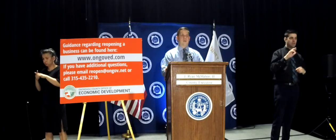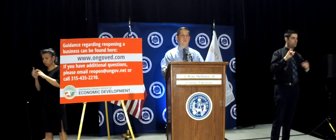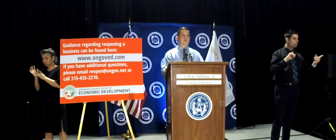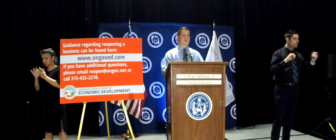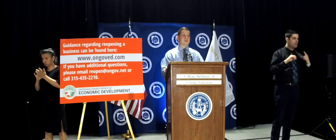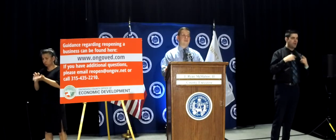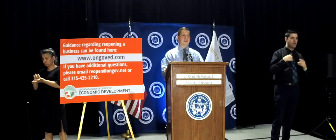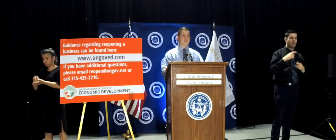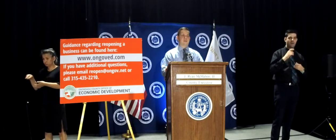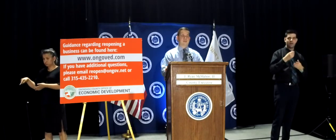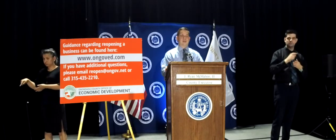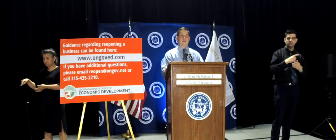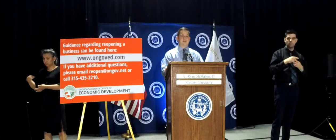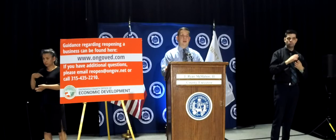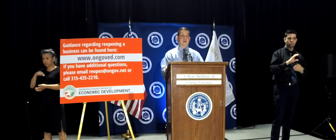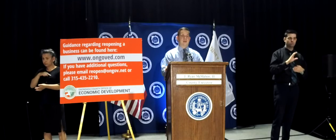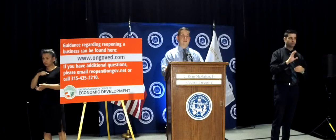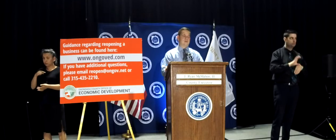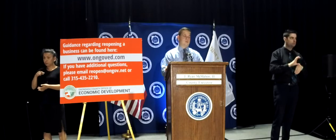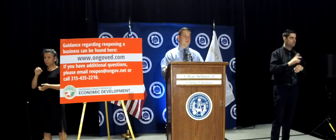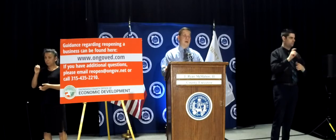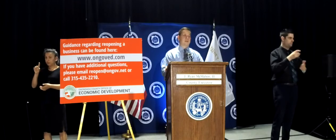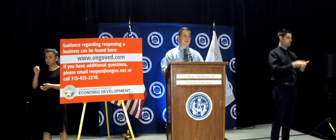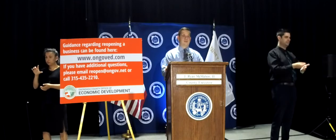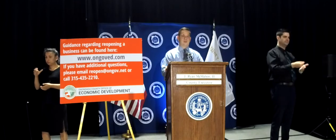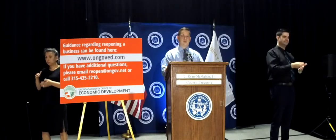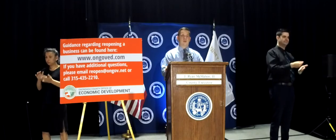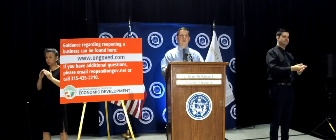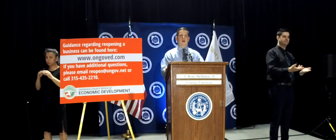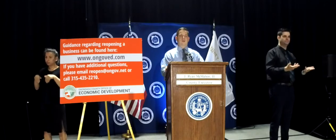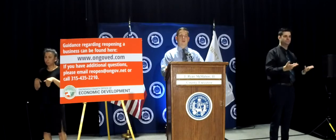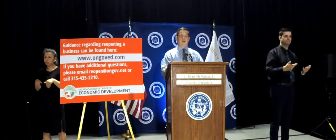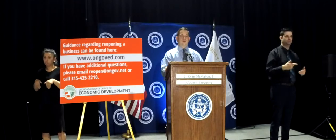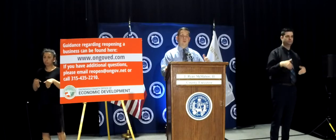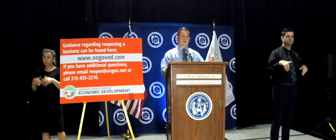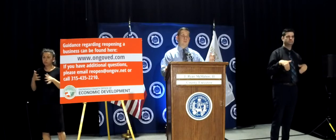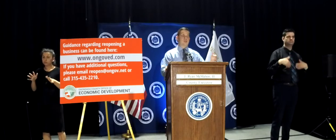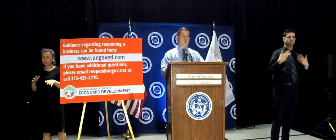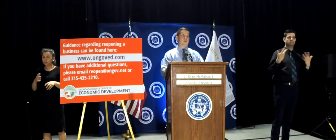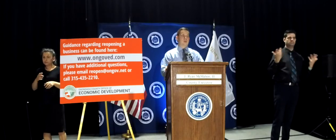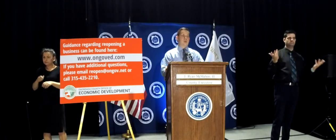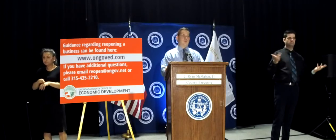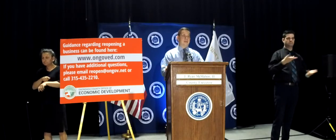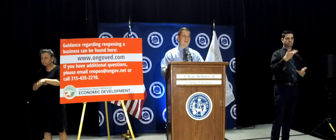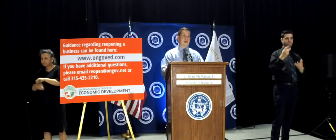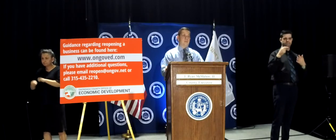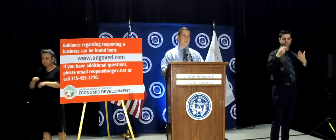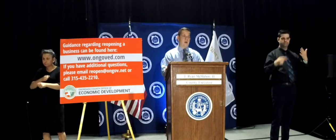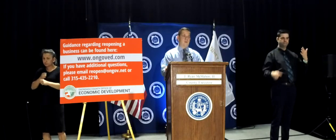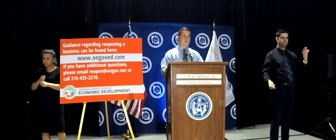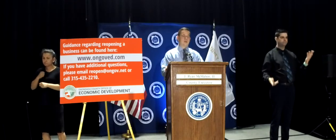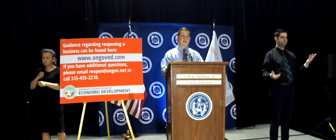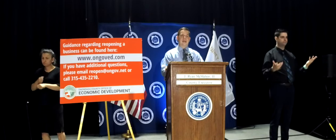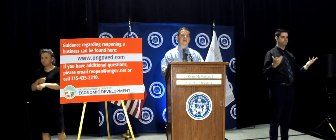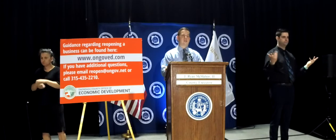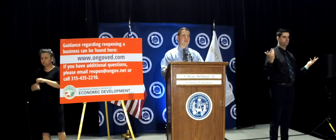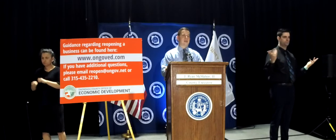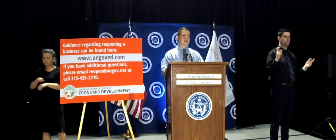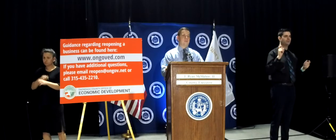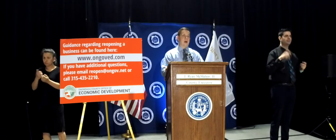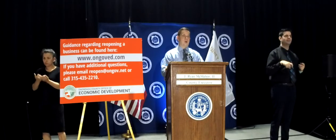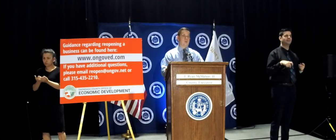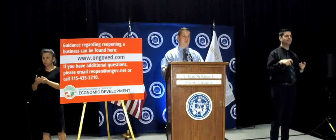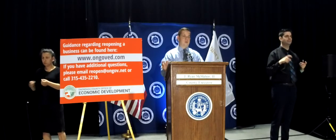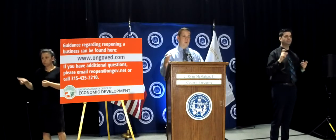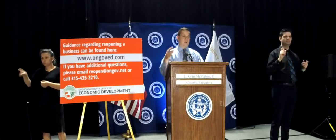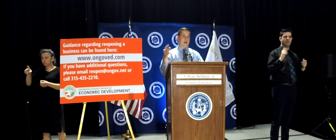Our faith-based leaders have not been sitting on the sidelines in the respect that they still are doing their mission. We need them fully engaged in the